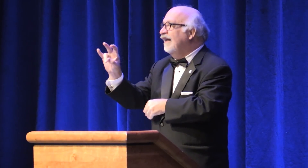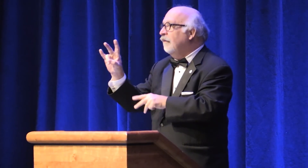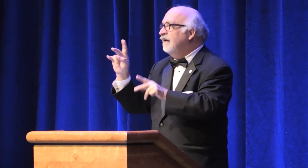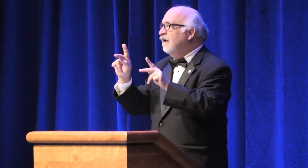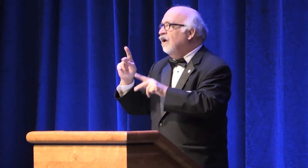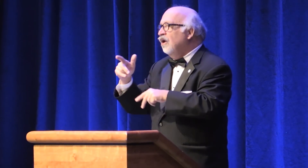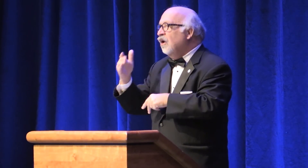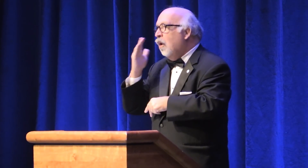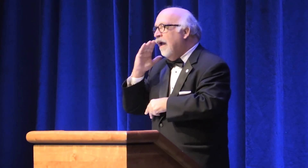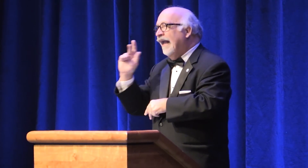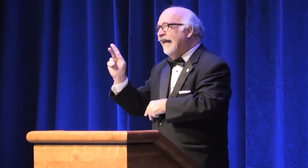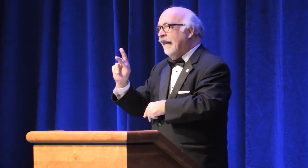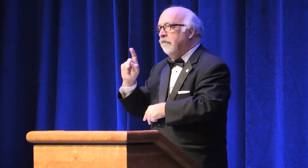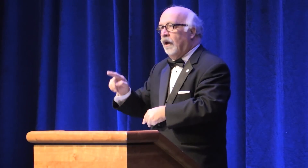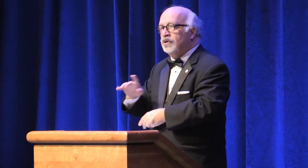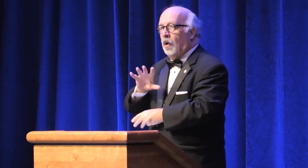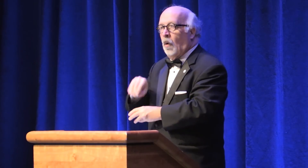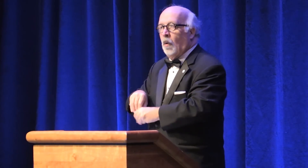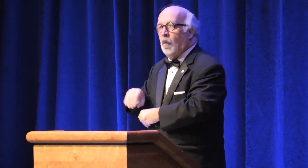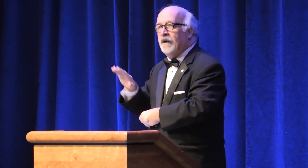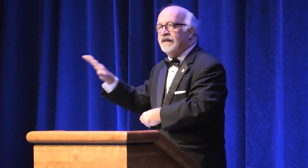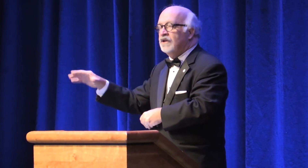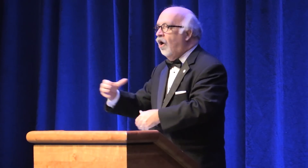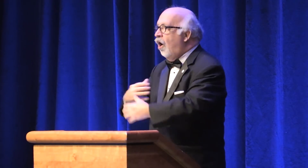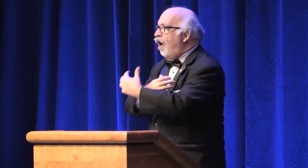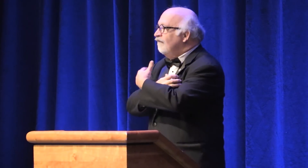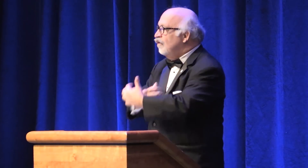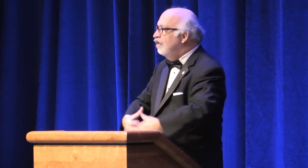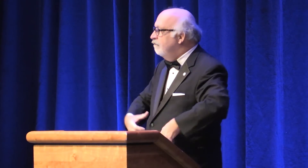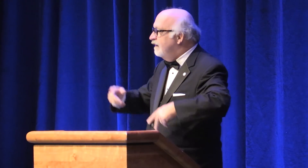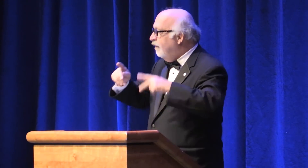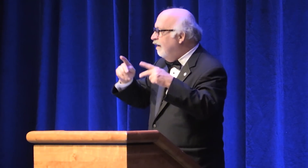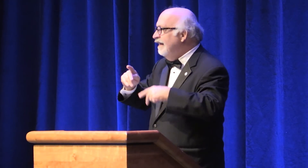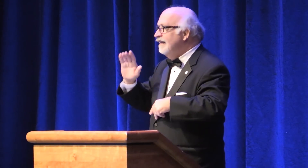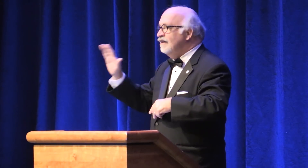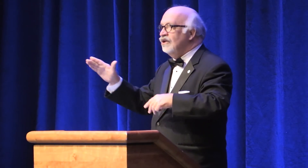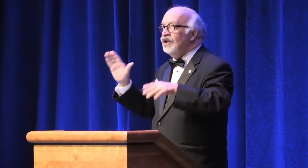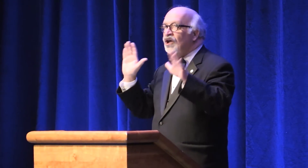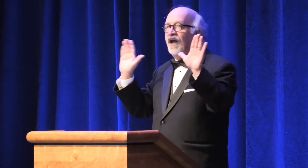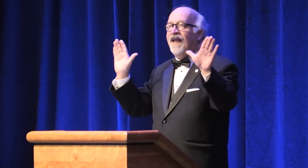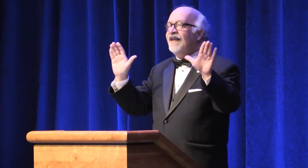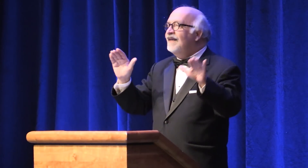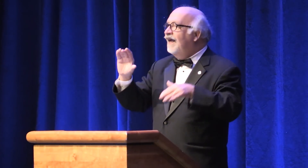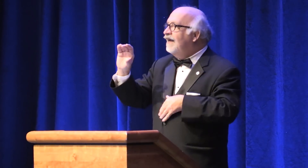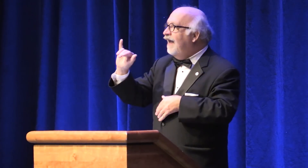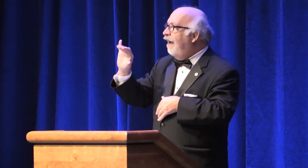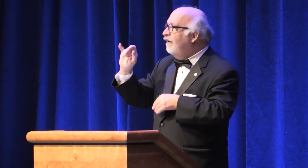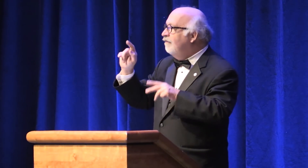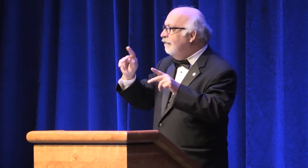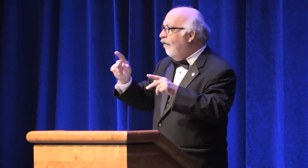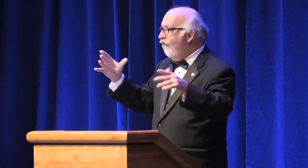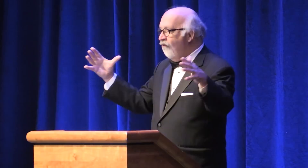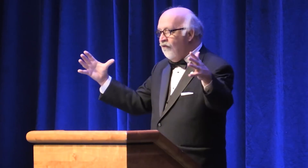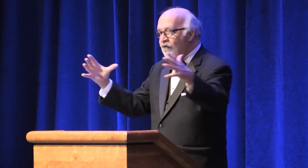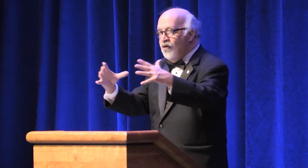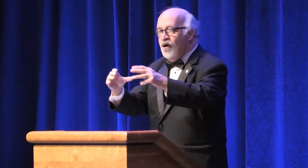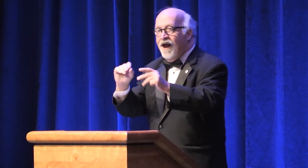And again, there were 127 guests in total, including his Harvard people, his wonderful